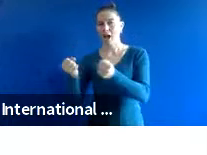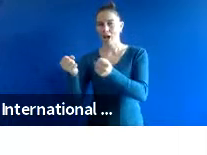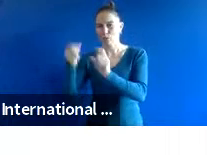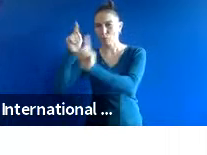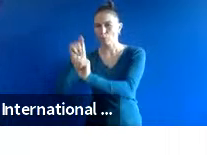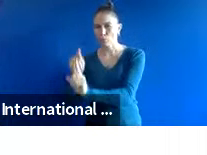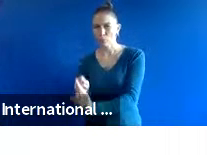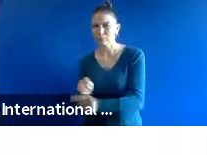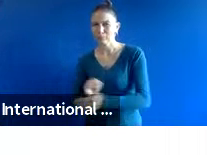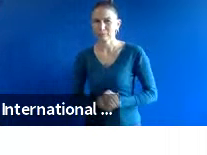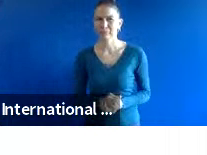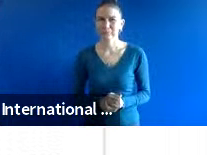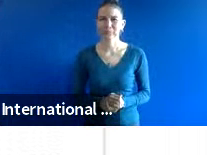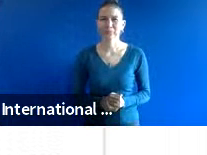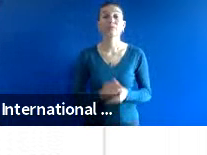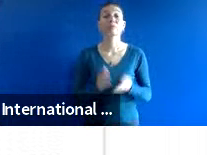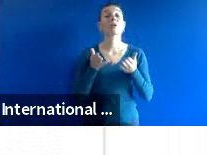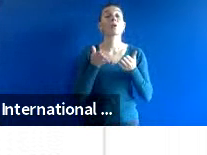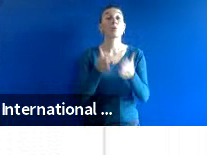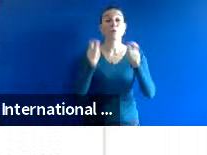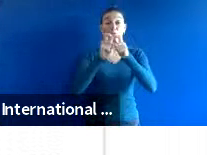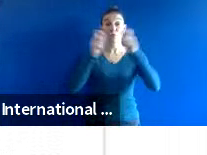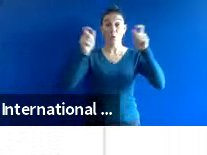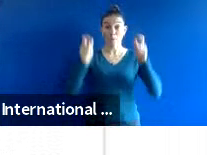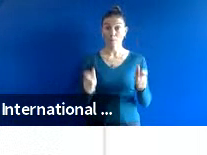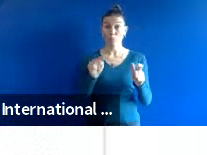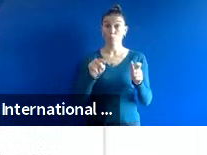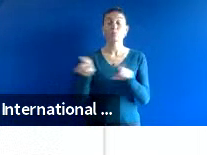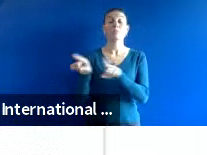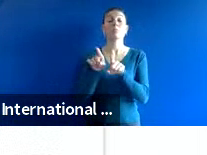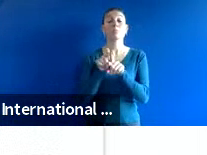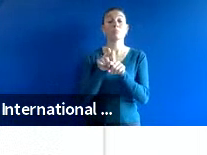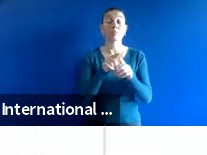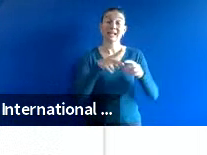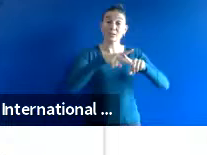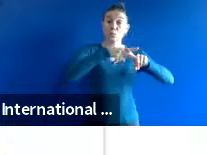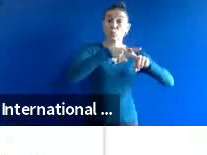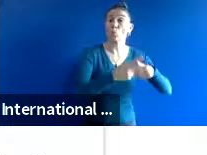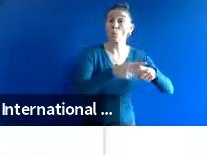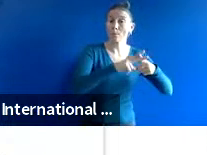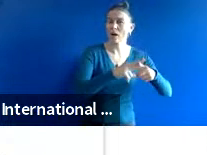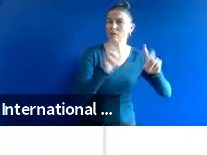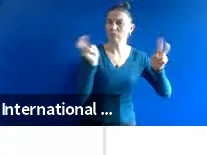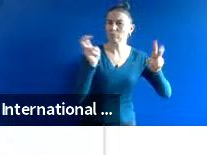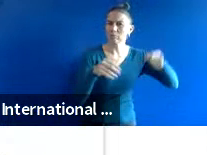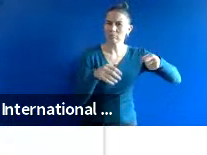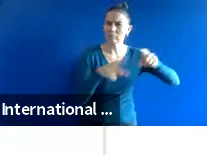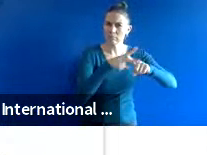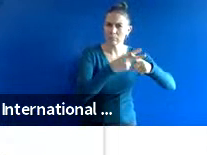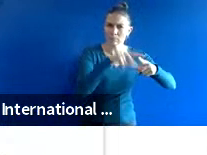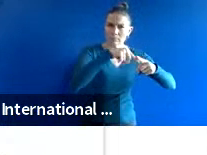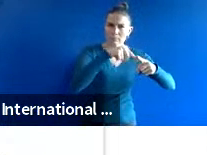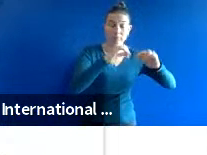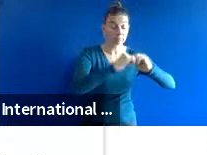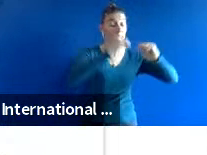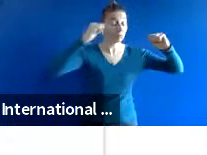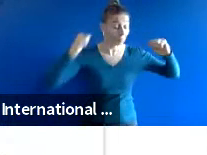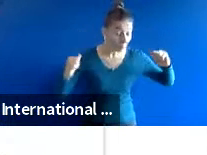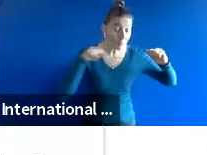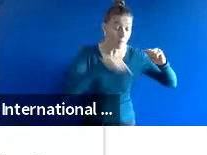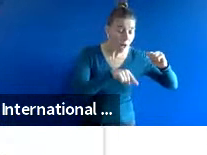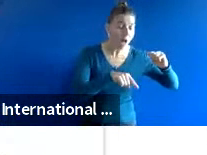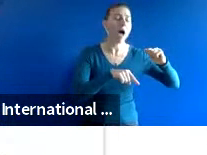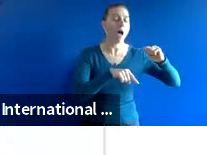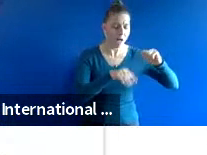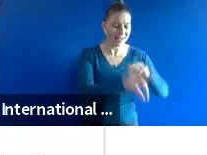that framework also a toolbox with some resources that could support you to undertake the action and reach